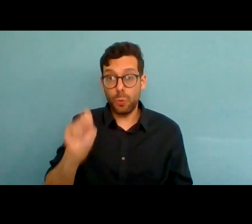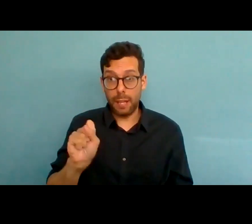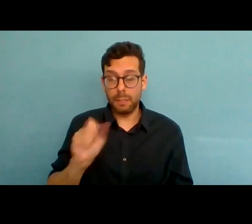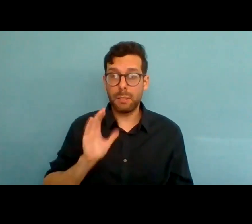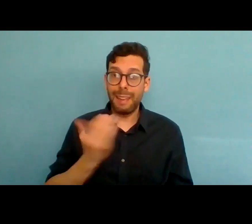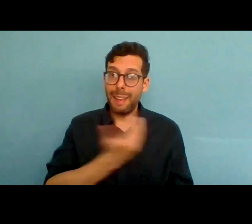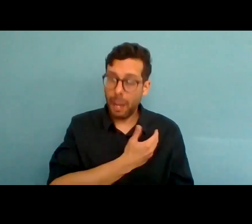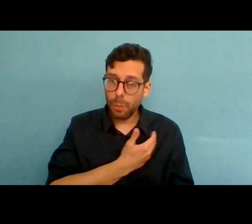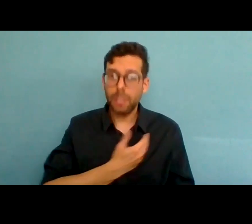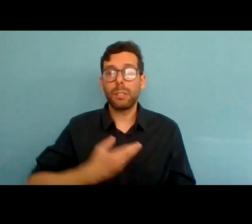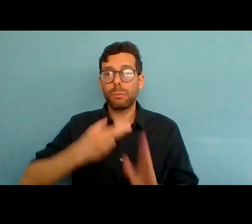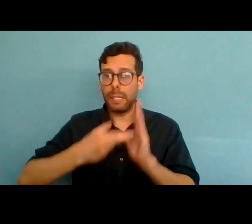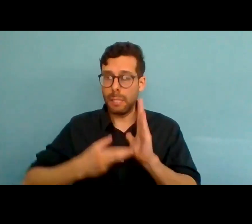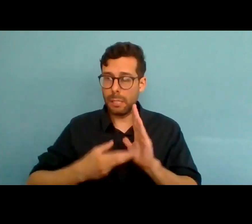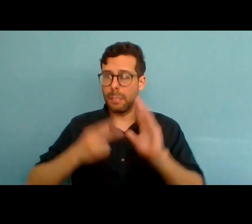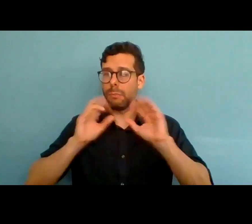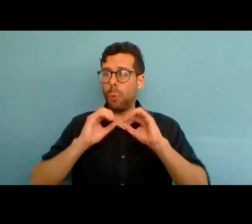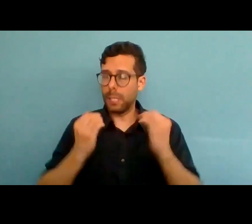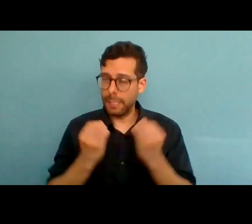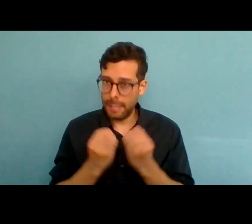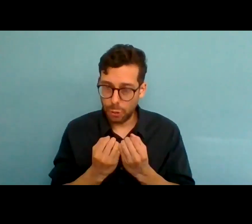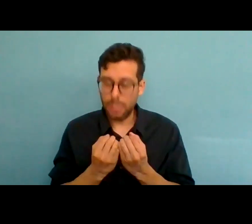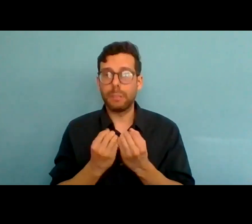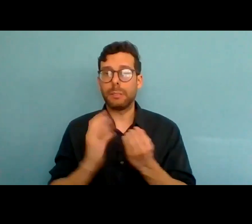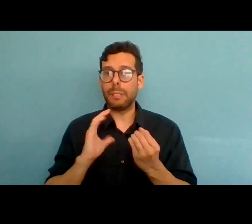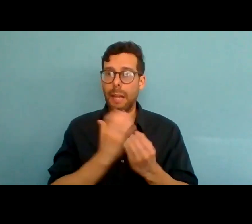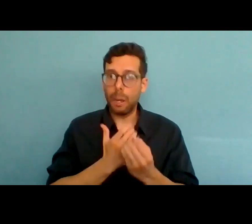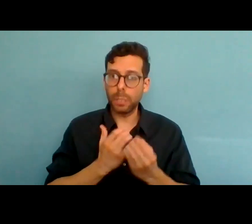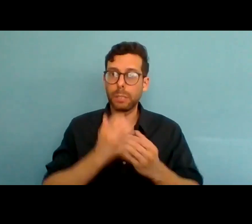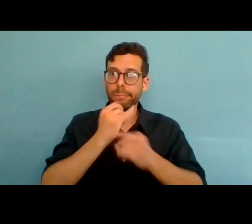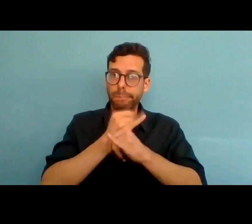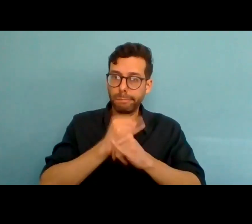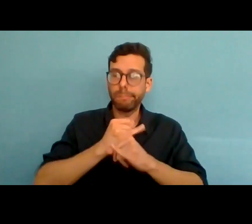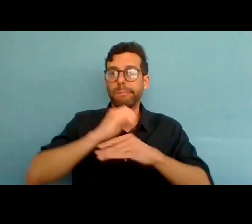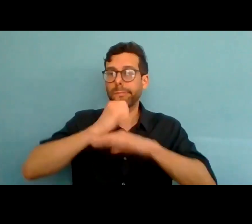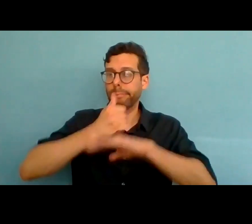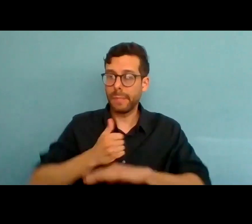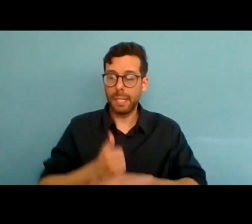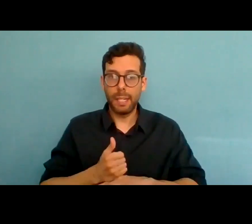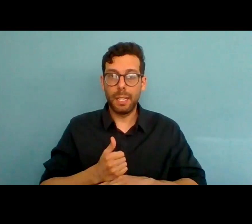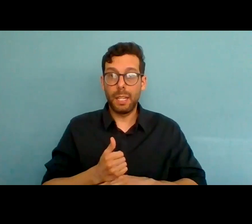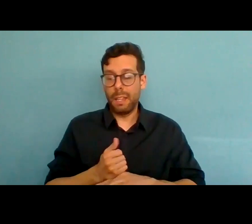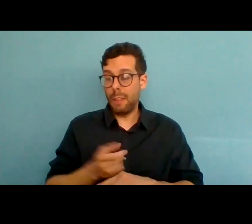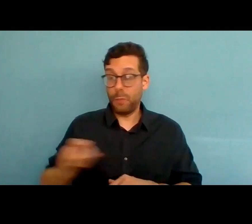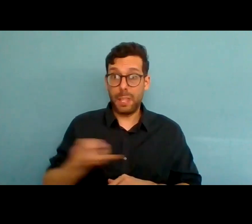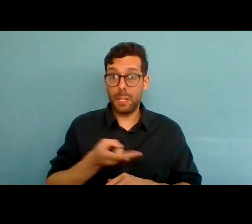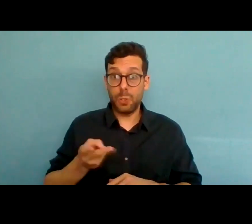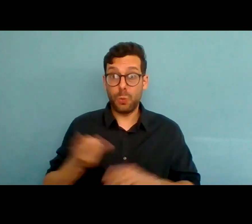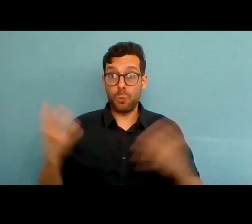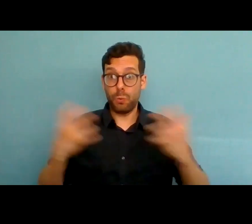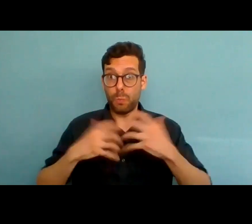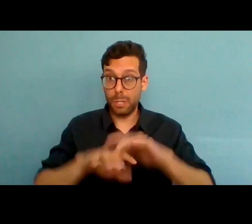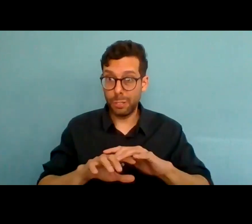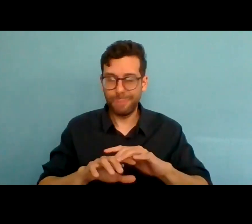up for the natural supplements to be in the same space. And so that's the best answer I can give you